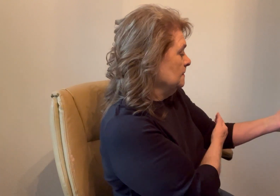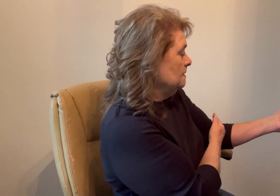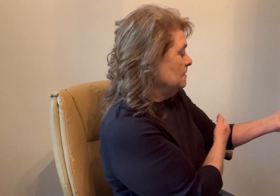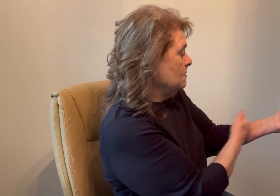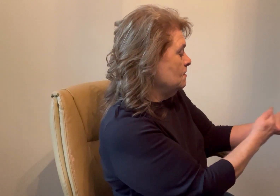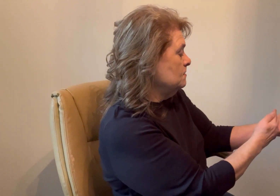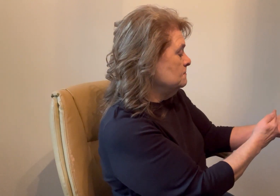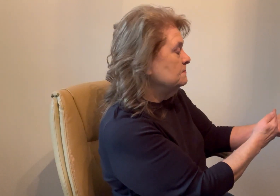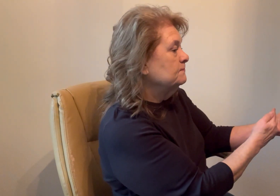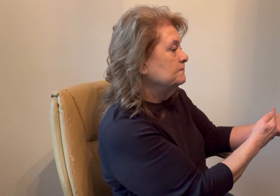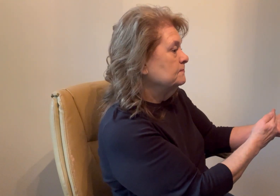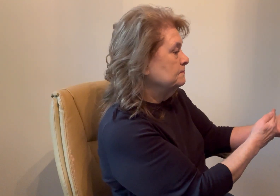arm.